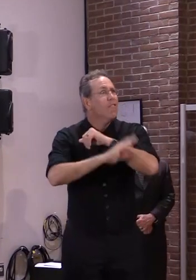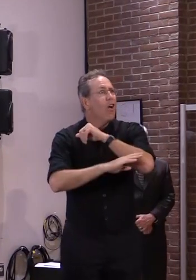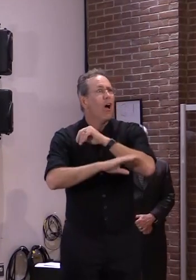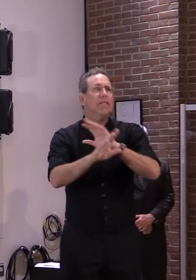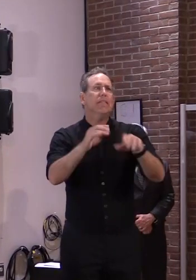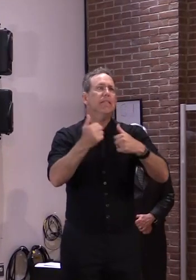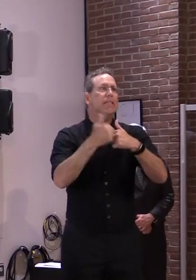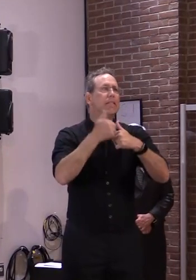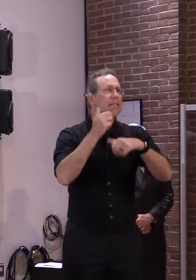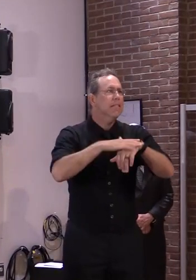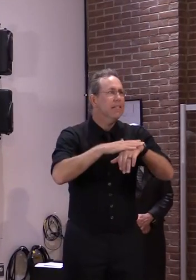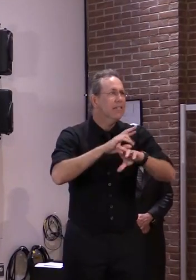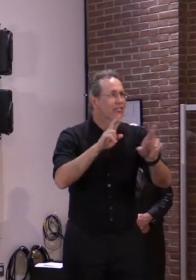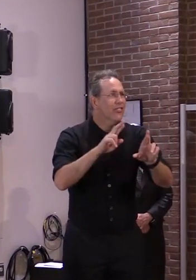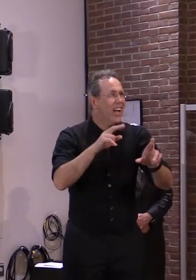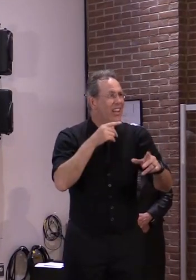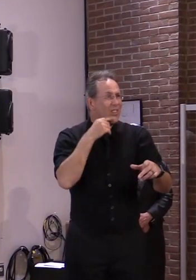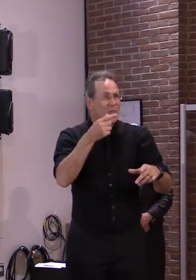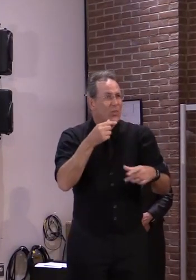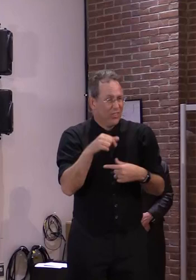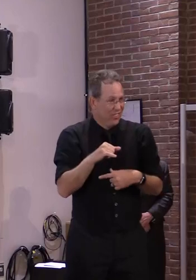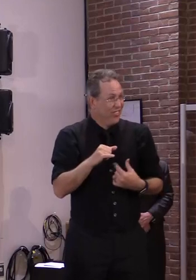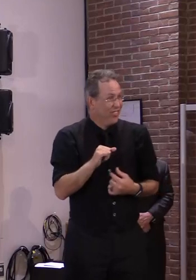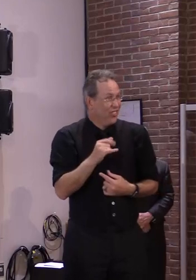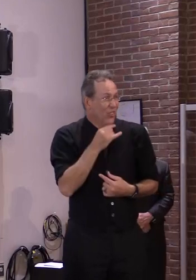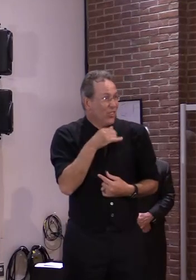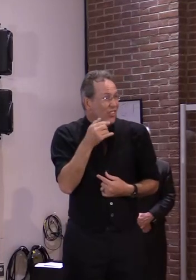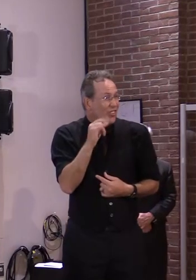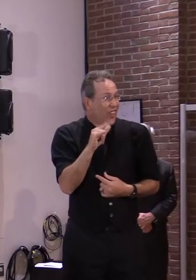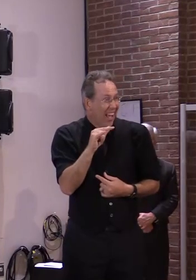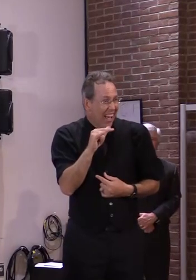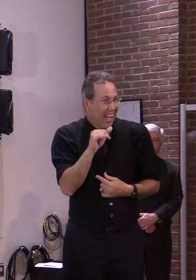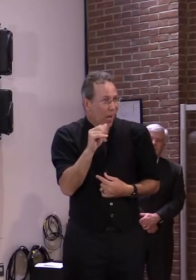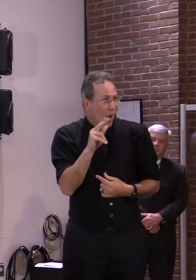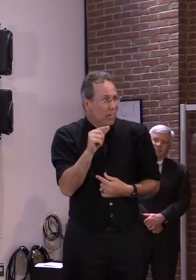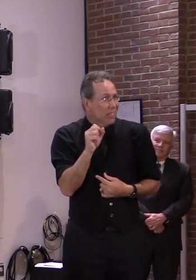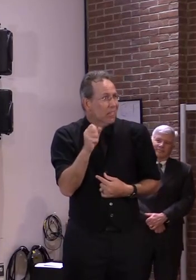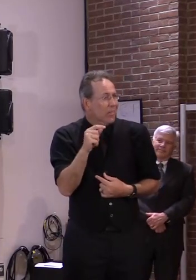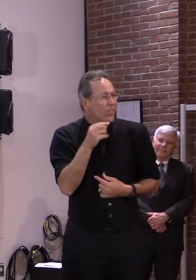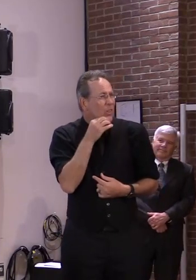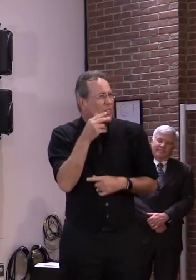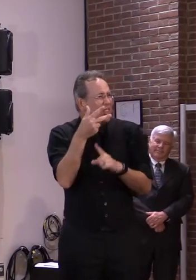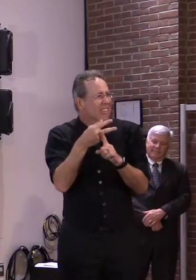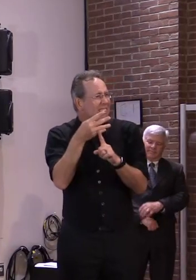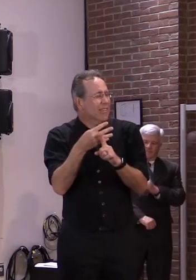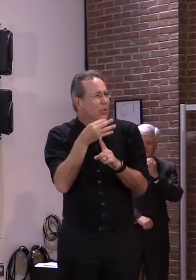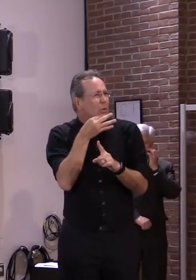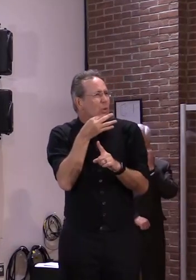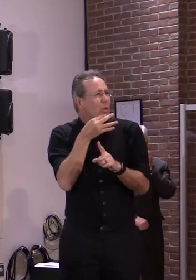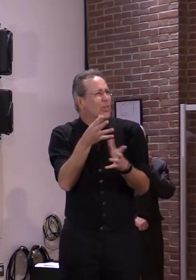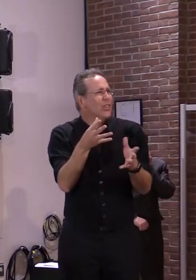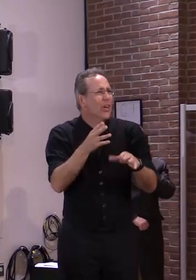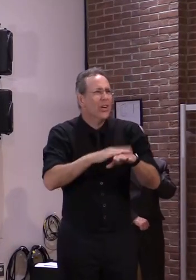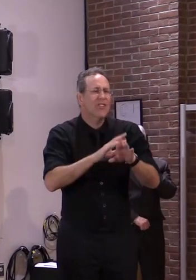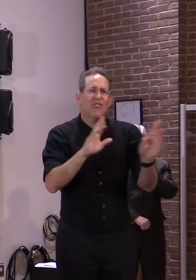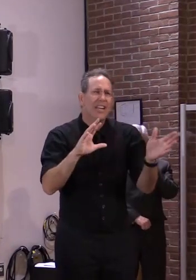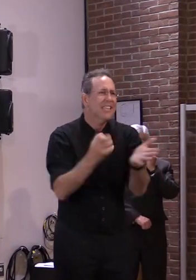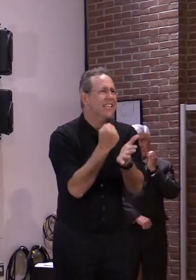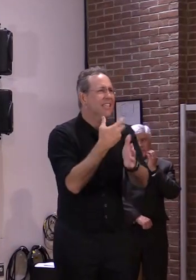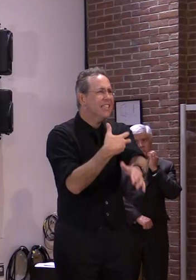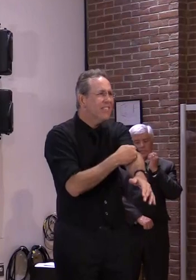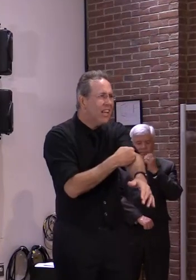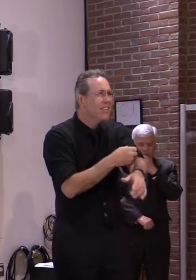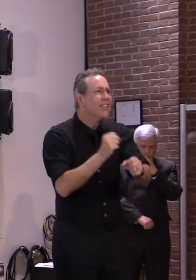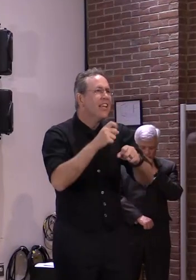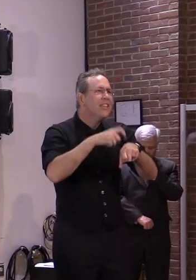July, but if you think about it, it's a 6 to 8 week process to be fully vaccinated. So this is not